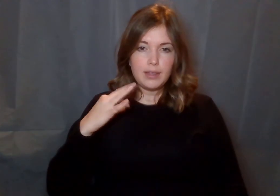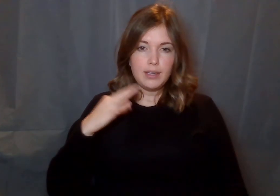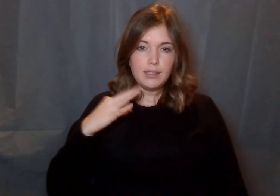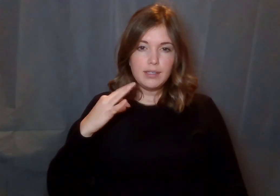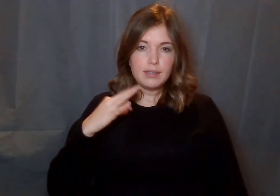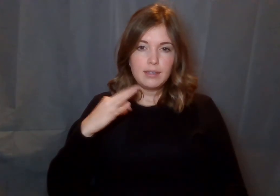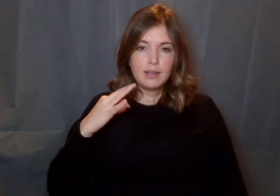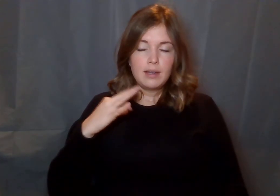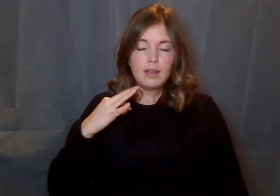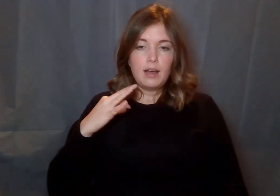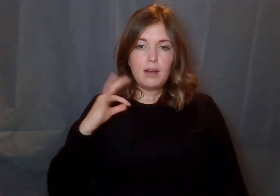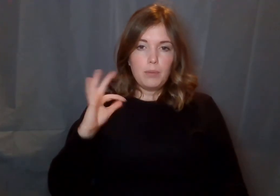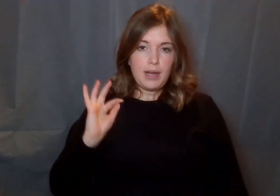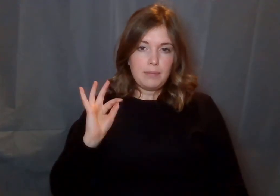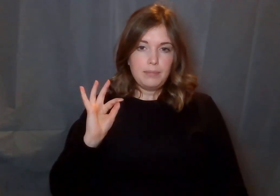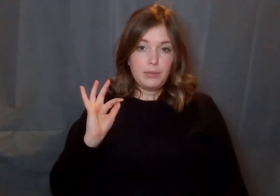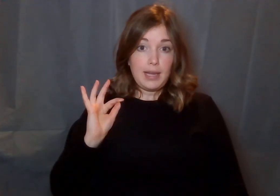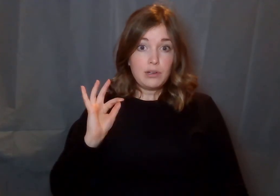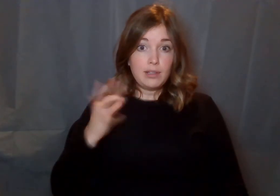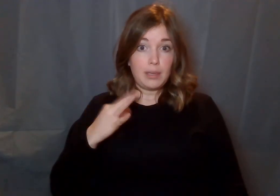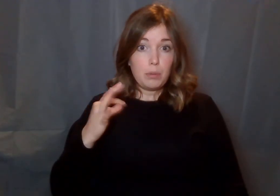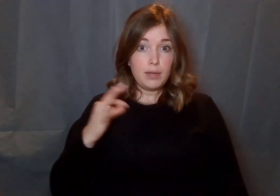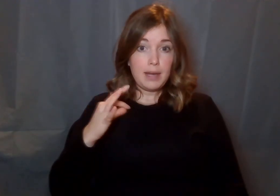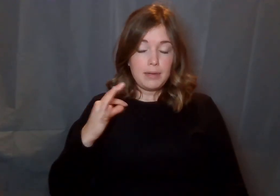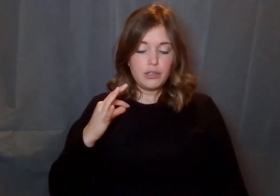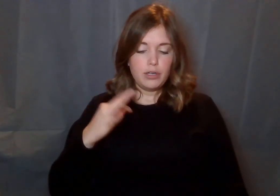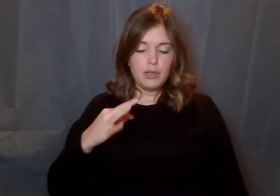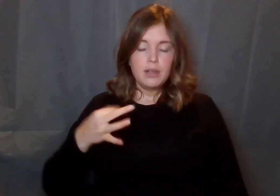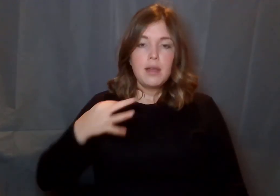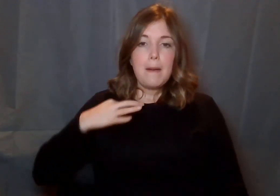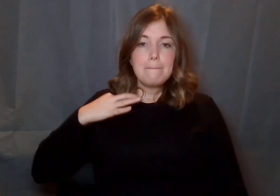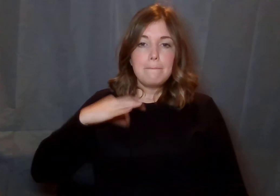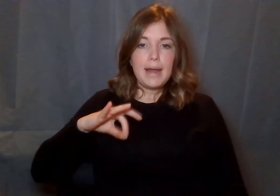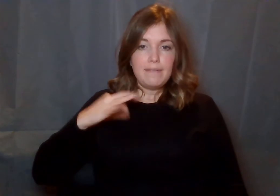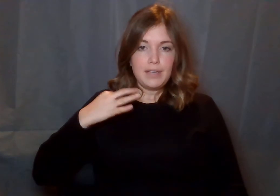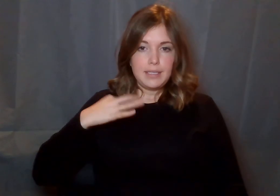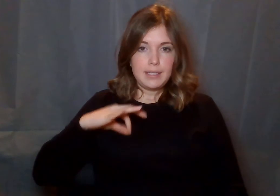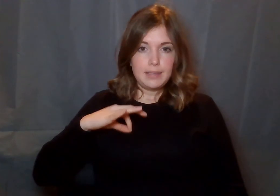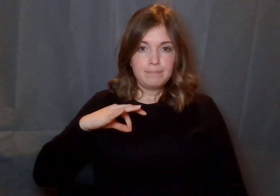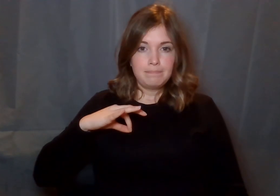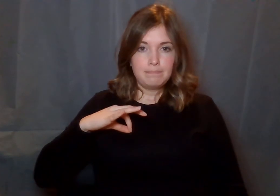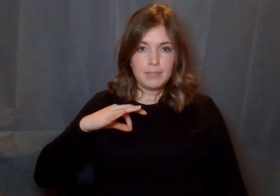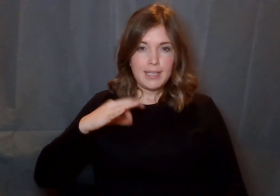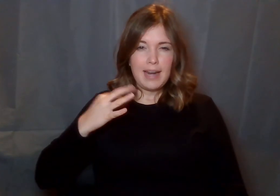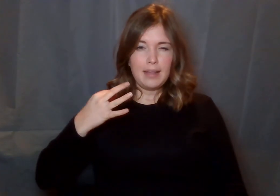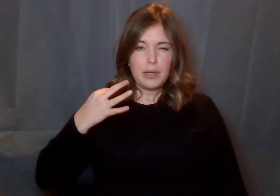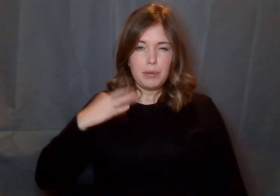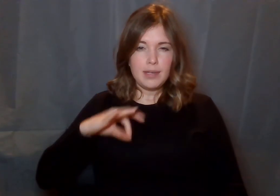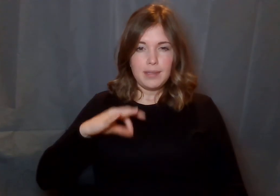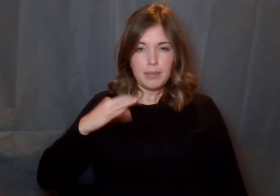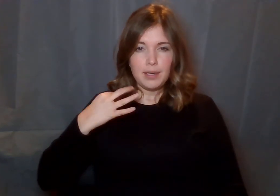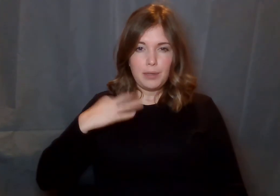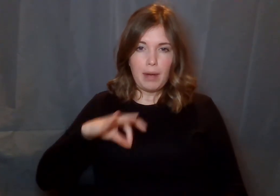this. When I was actually like pulling on my shirt, benefits. It's kind of like you're putting something in your